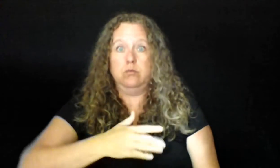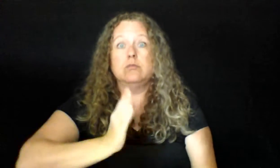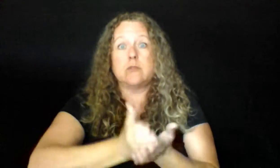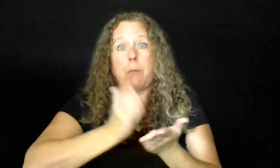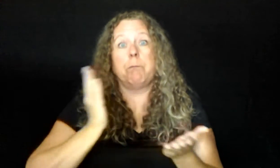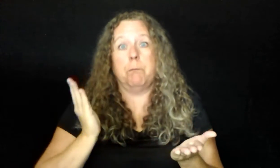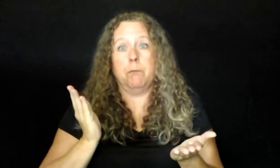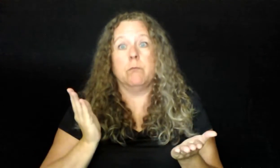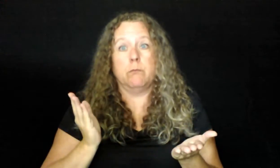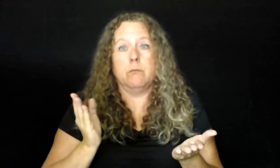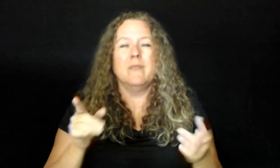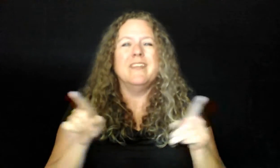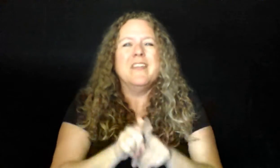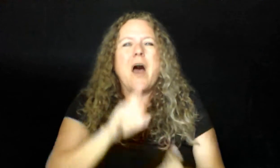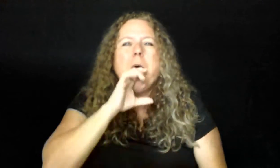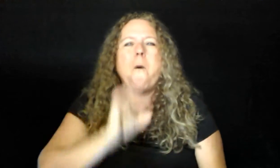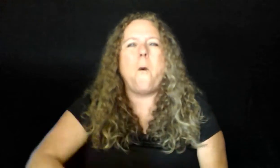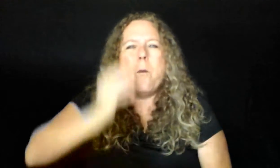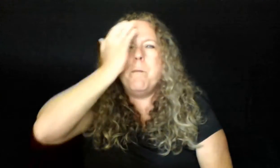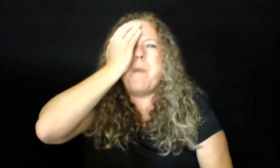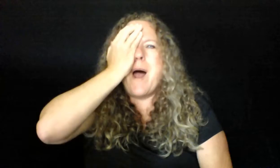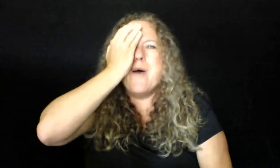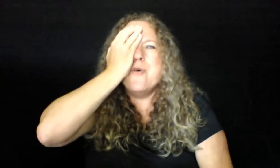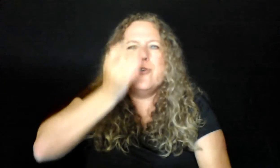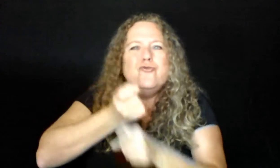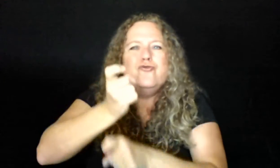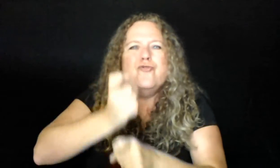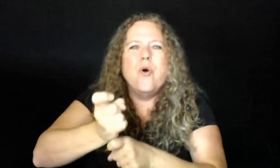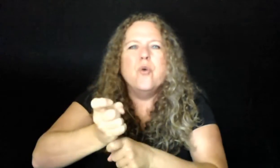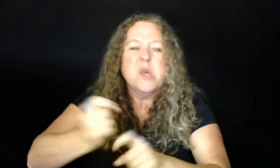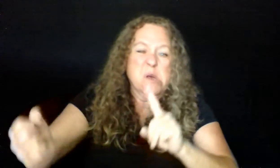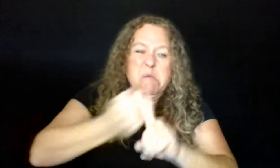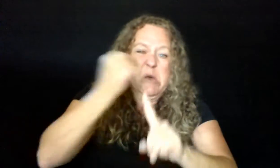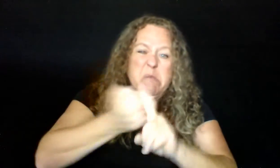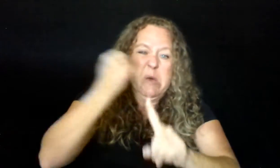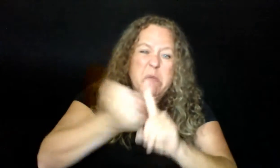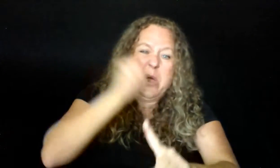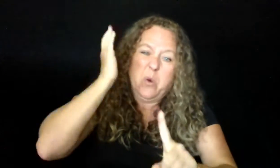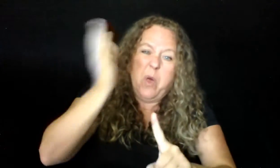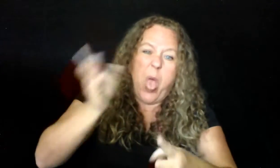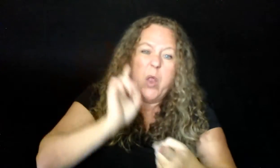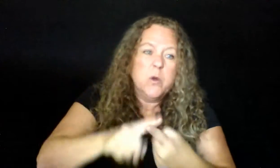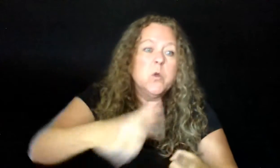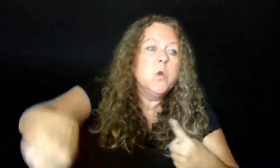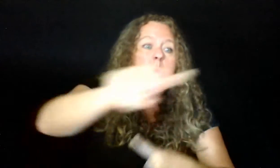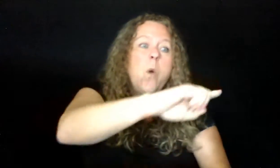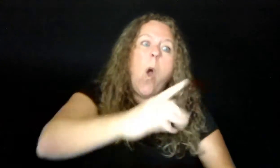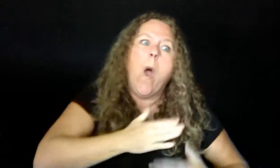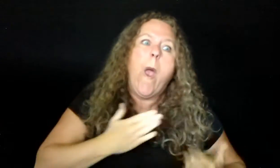Like the old pirate joke, beatings will continue until morale improves, right? That was Rome. And